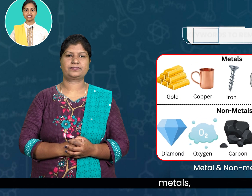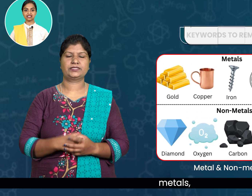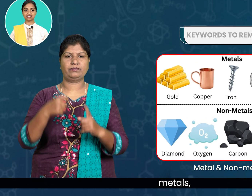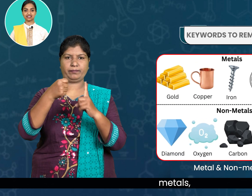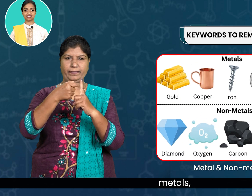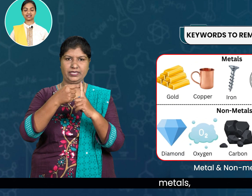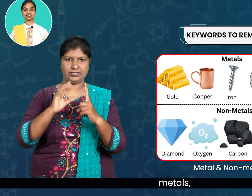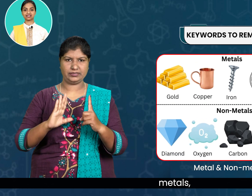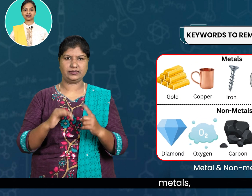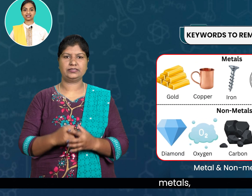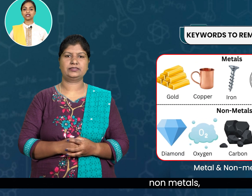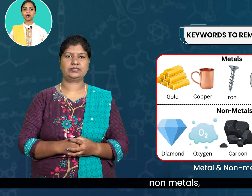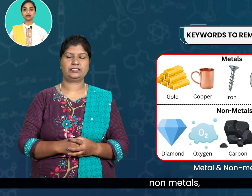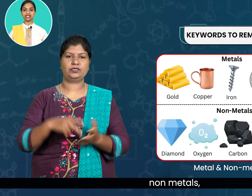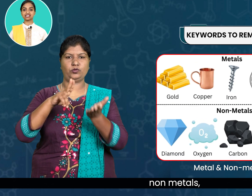metals,